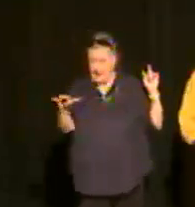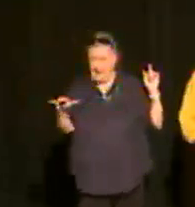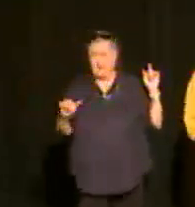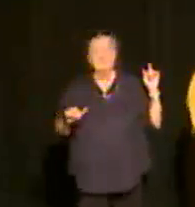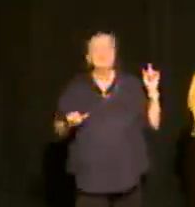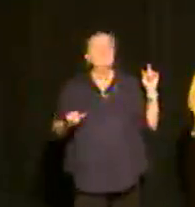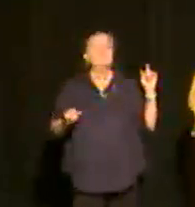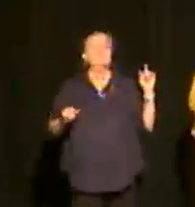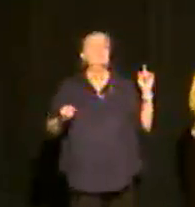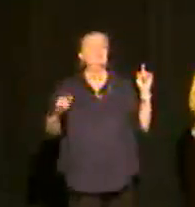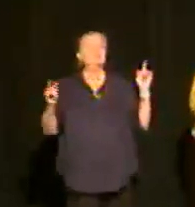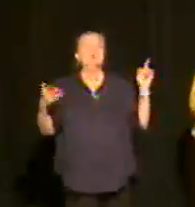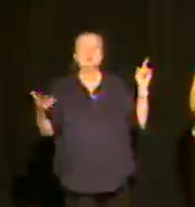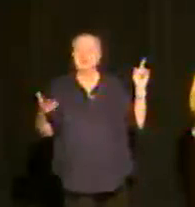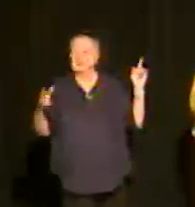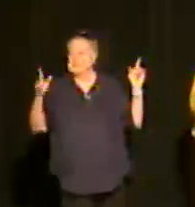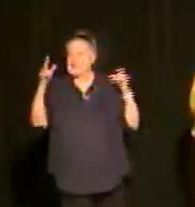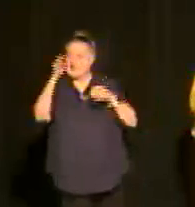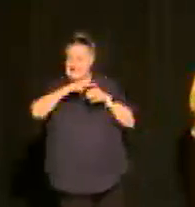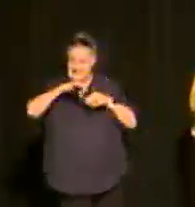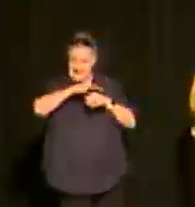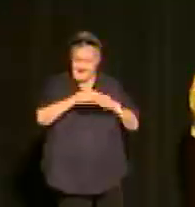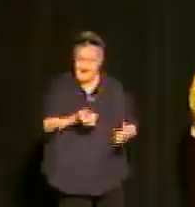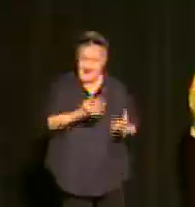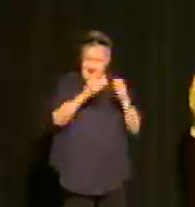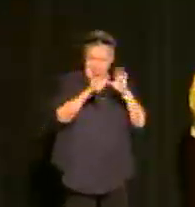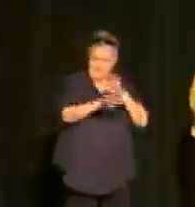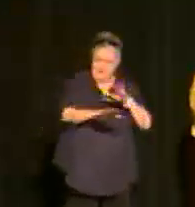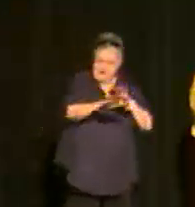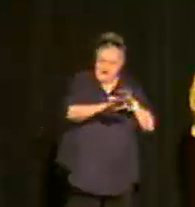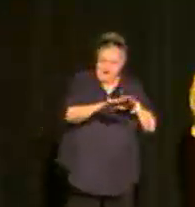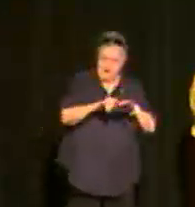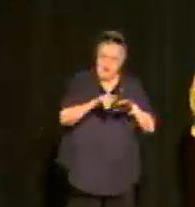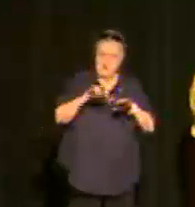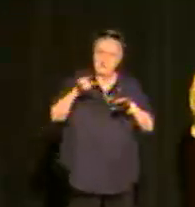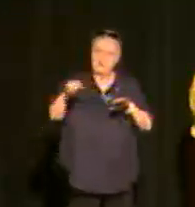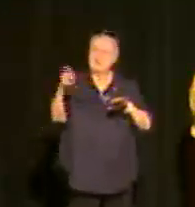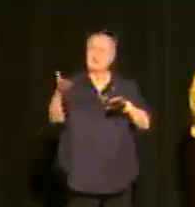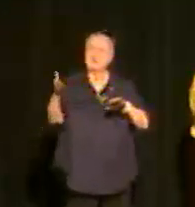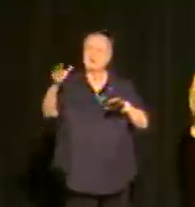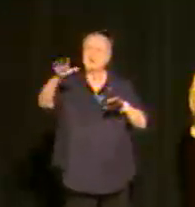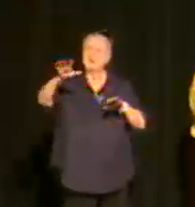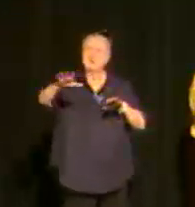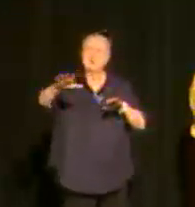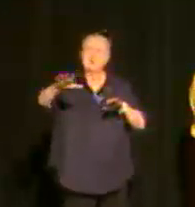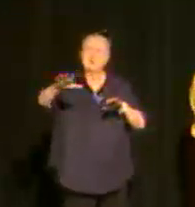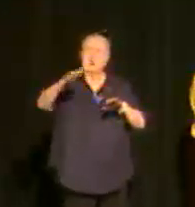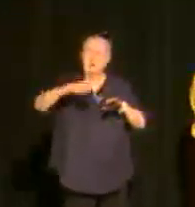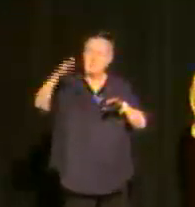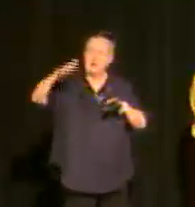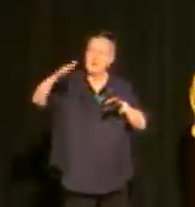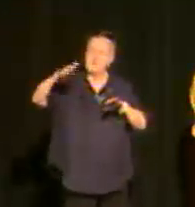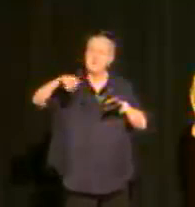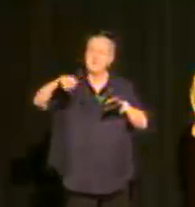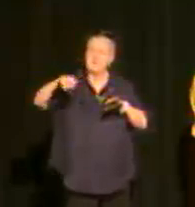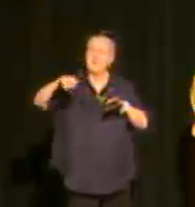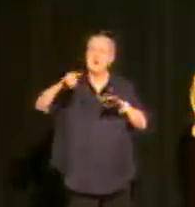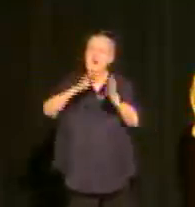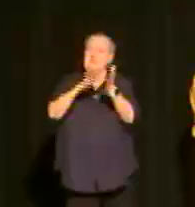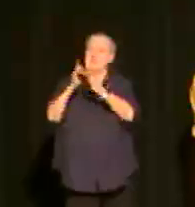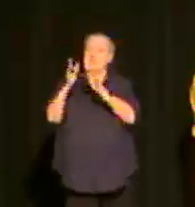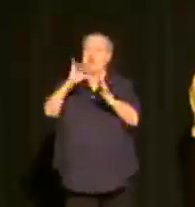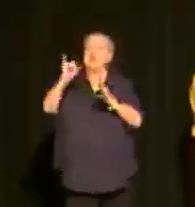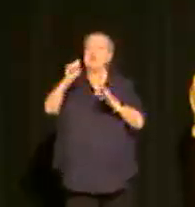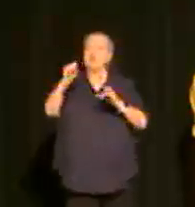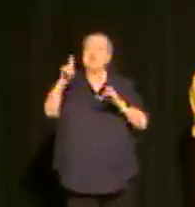is the... down here is the T fire, and right here above that is the Jesucita